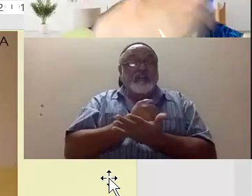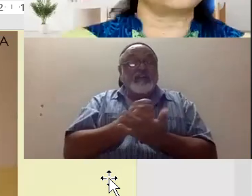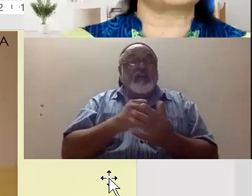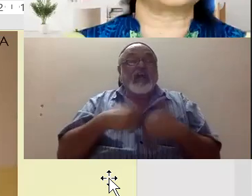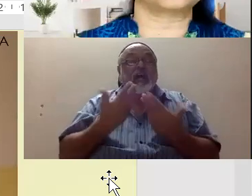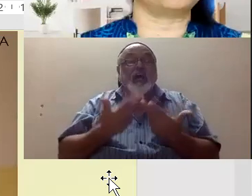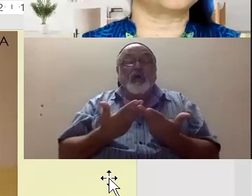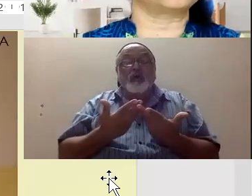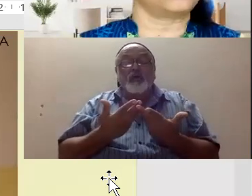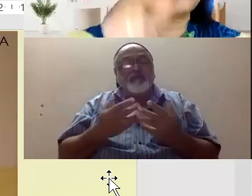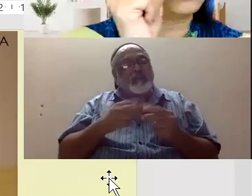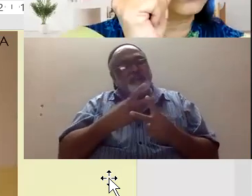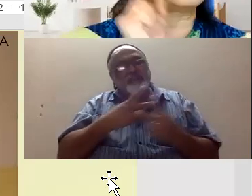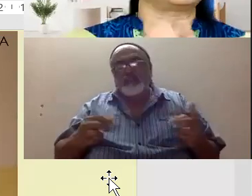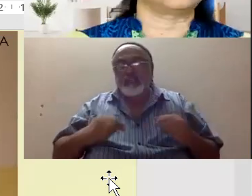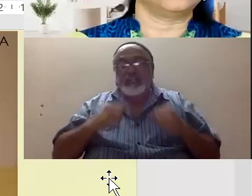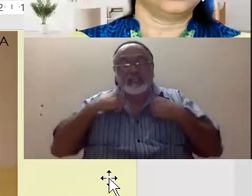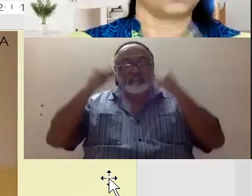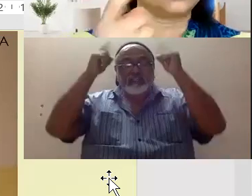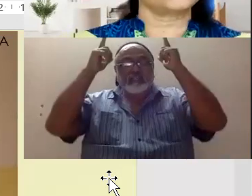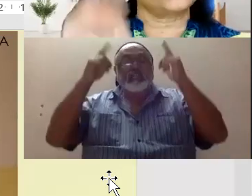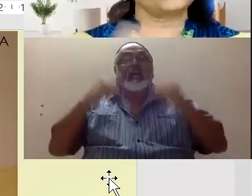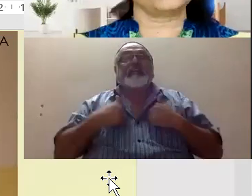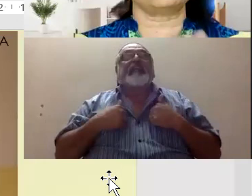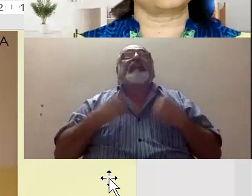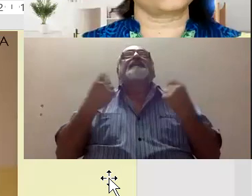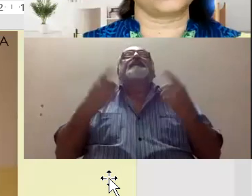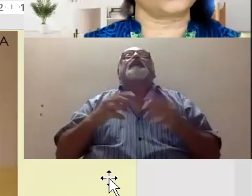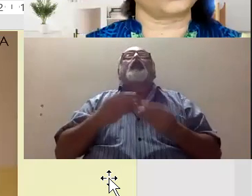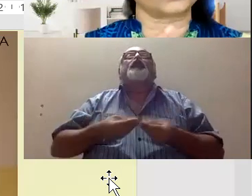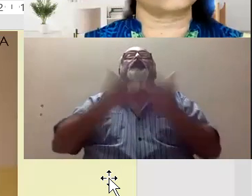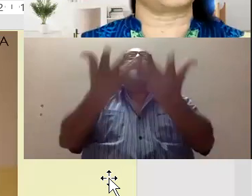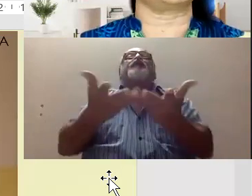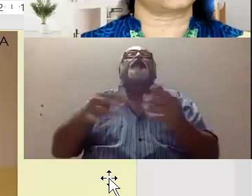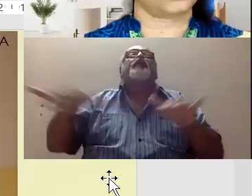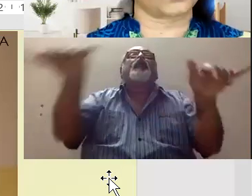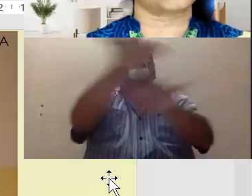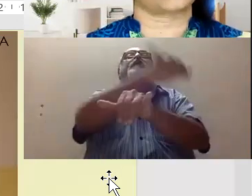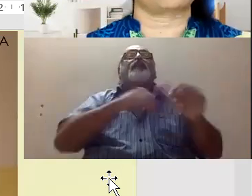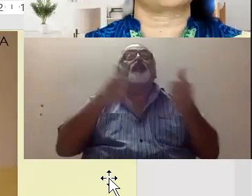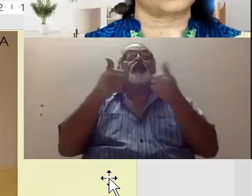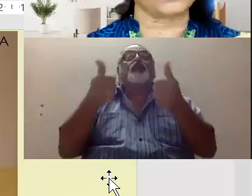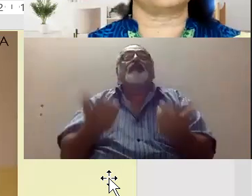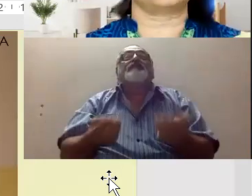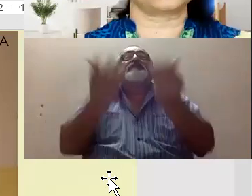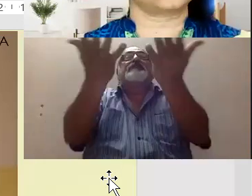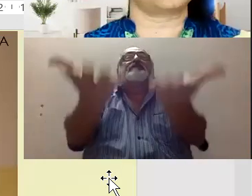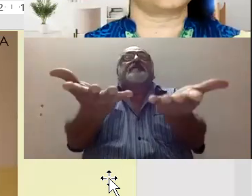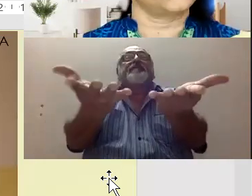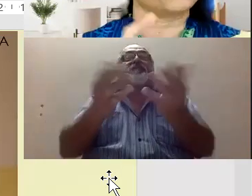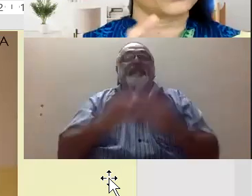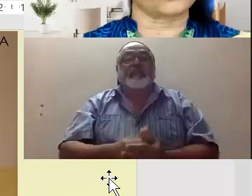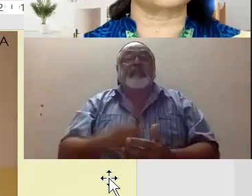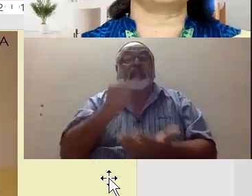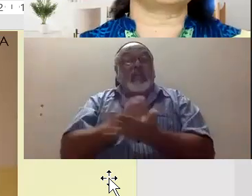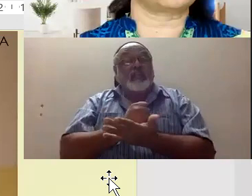and contribute for the common good, however little. And it is the duty of the society to recognize this right, the right of the disabled